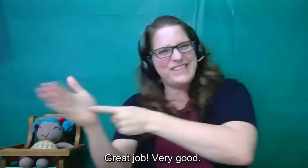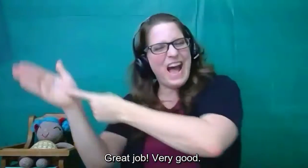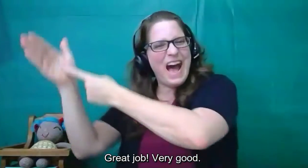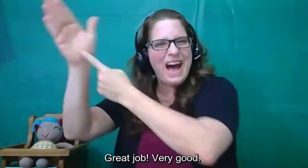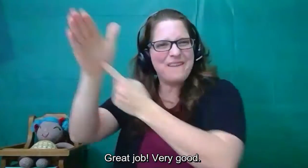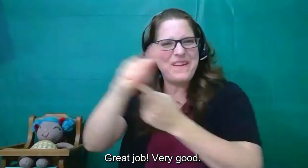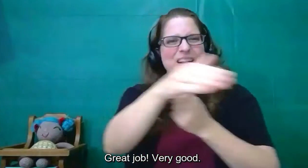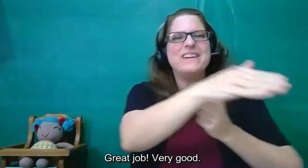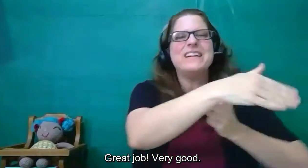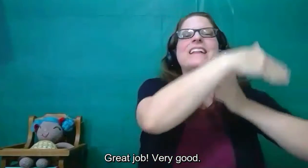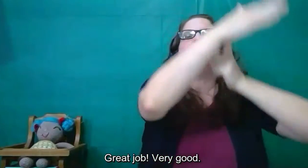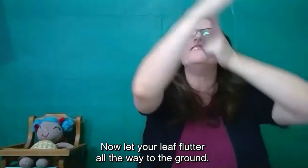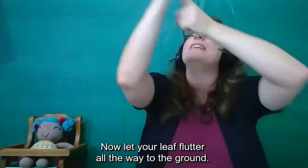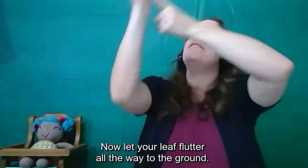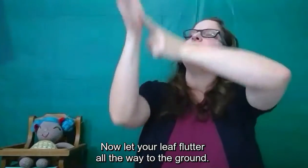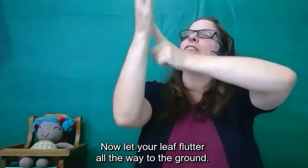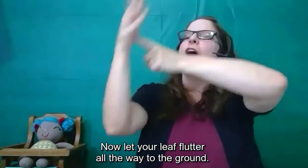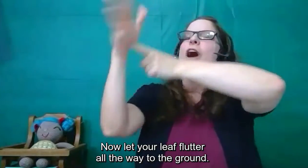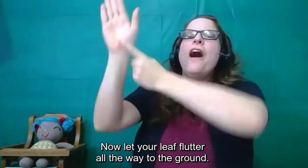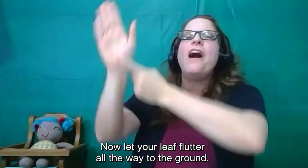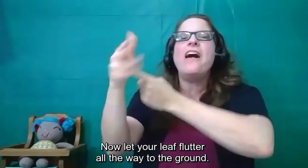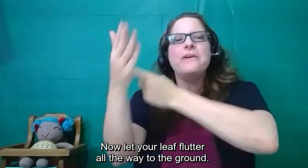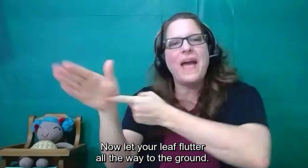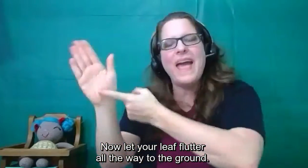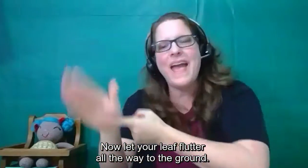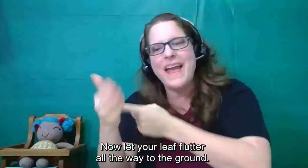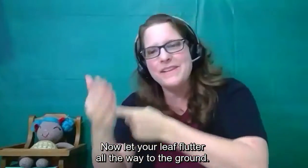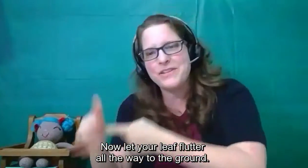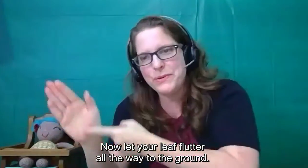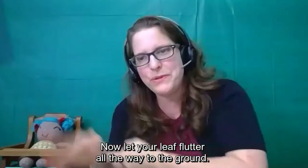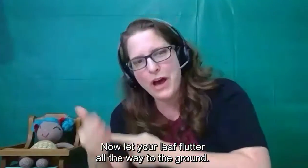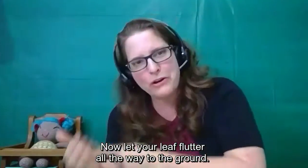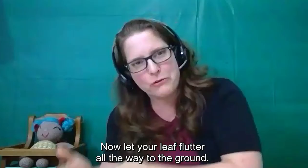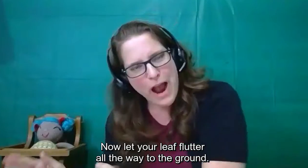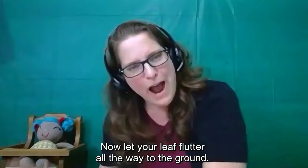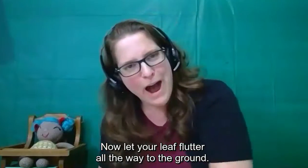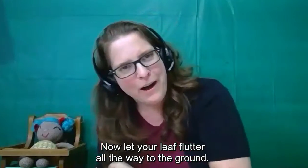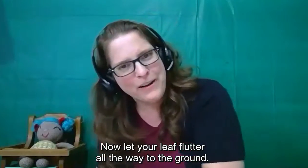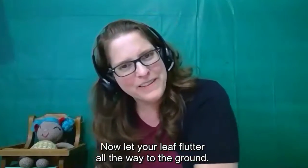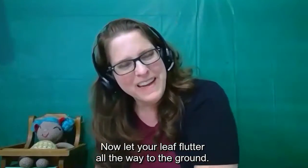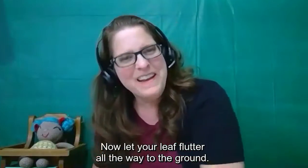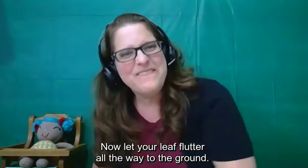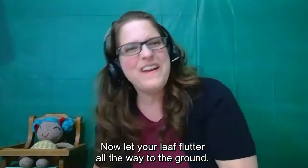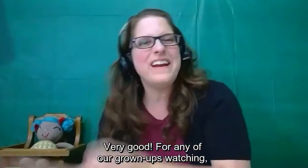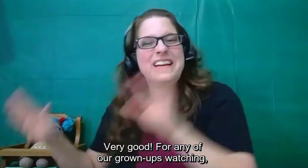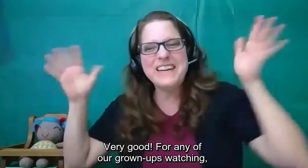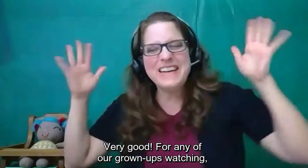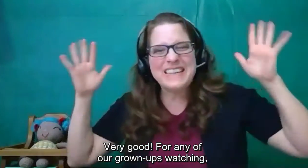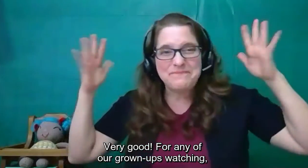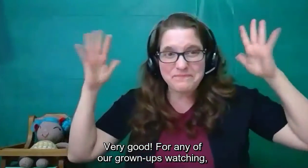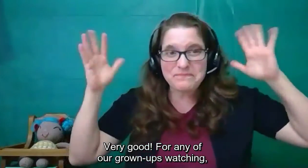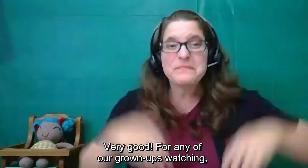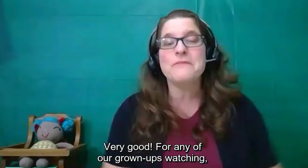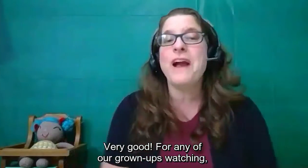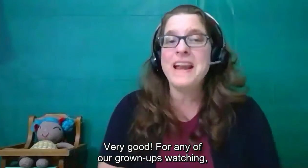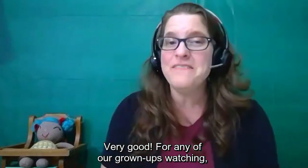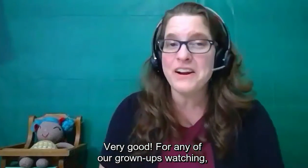Great job. Very good. Now let your leaf flutter all the way to the ground. Very good. For any of our